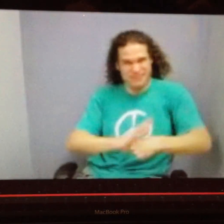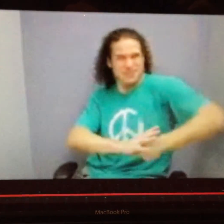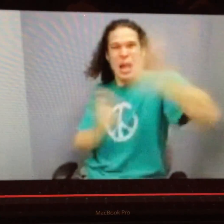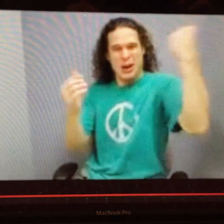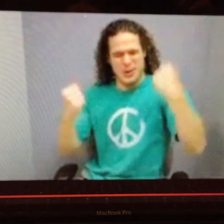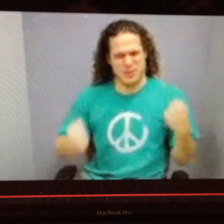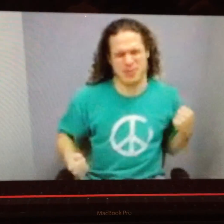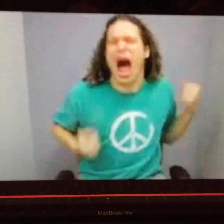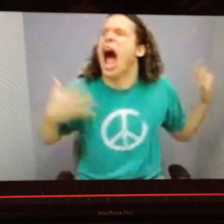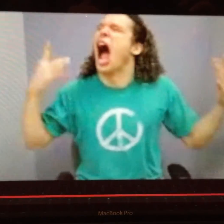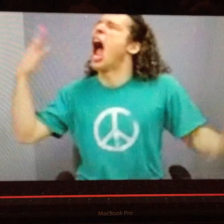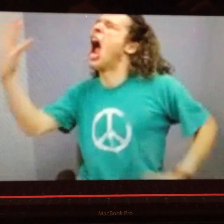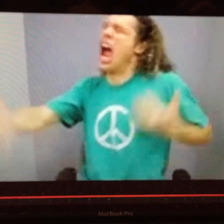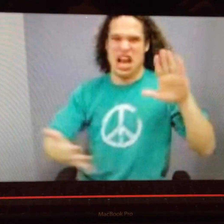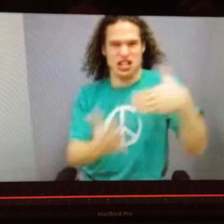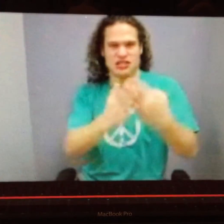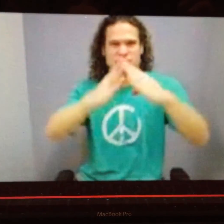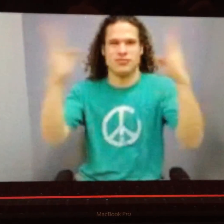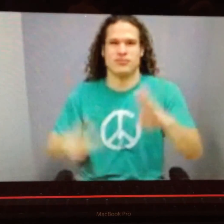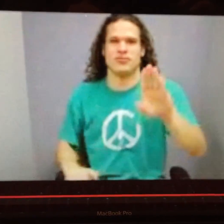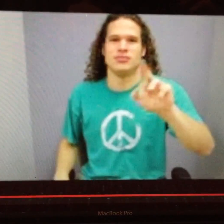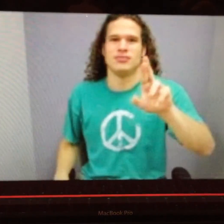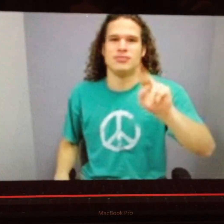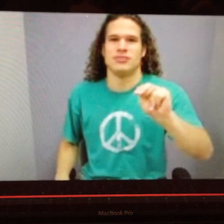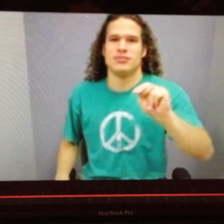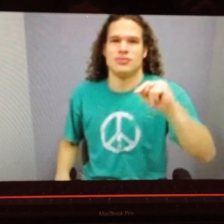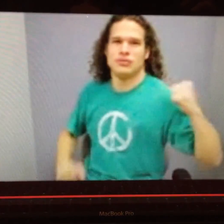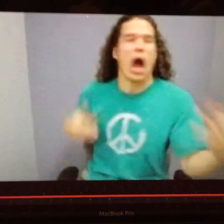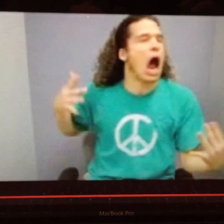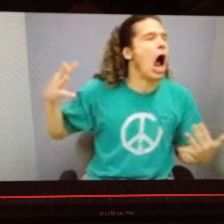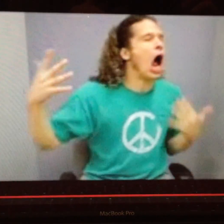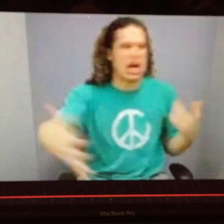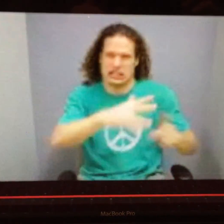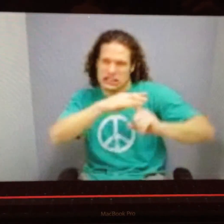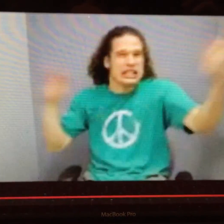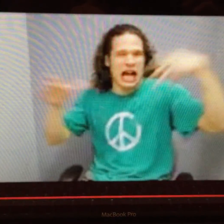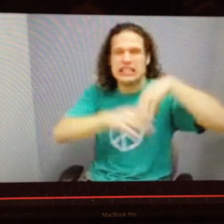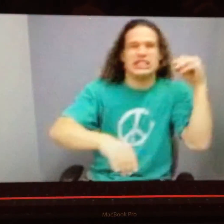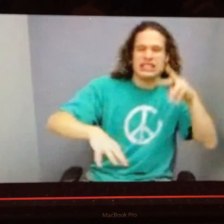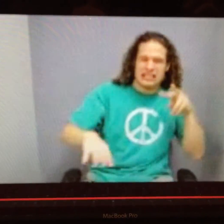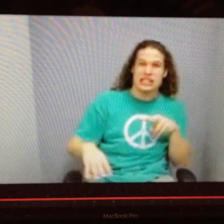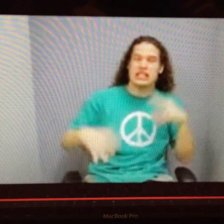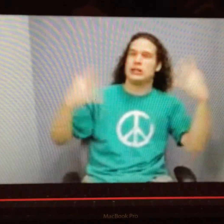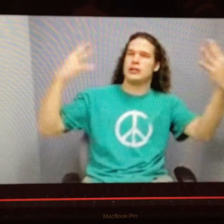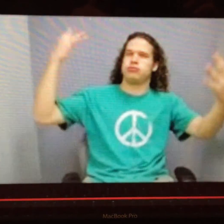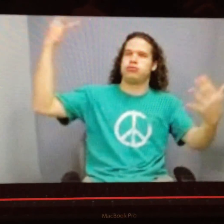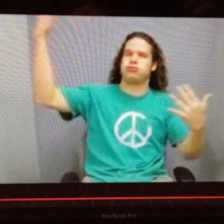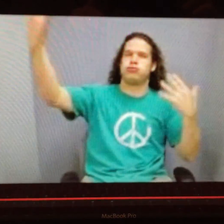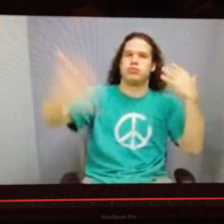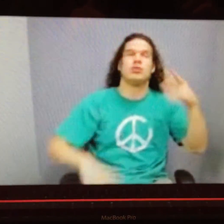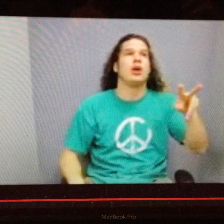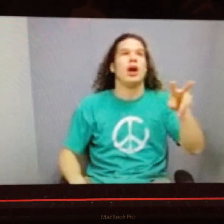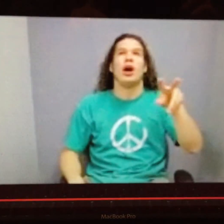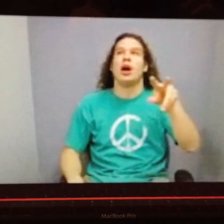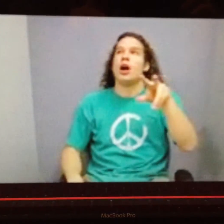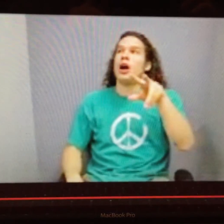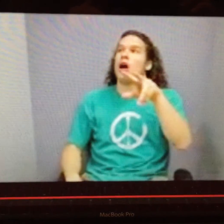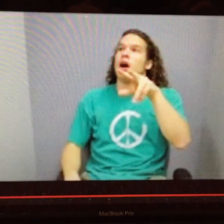She realized that this was just a ghost. She screamed and she ran out of the barn.